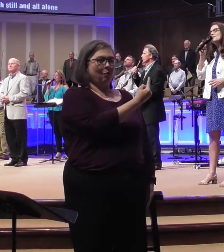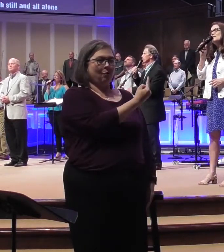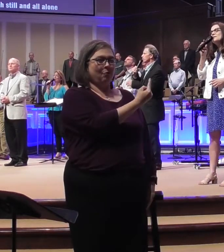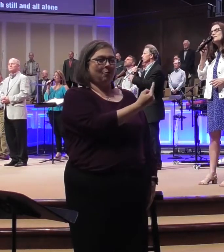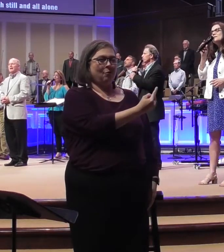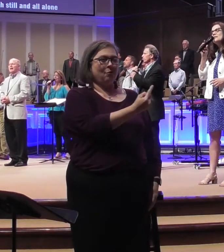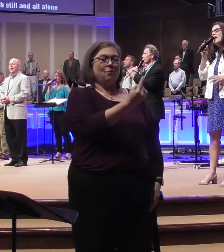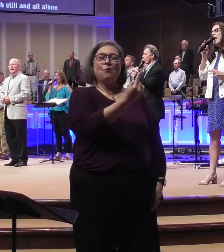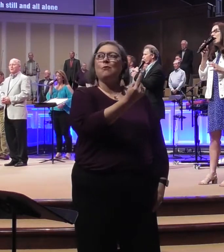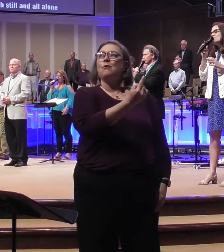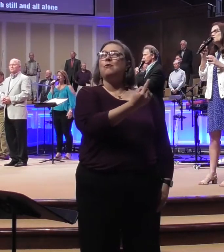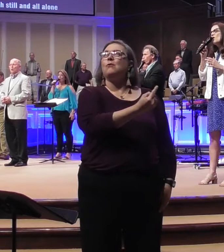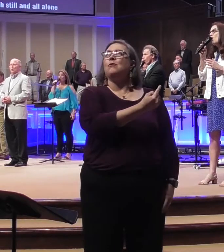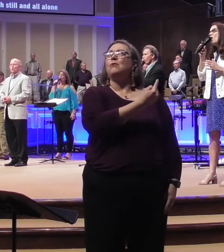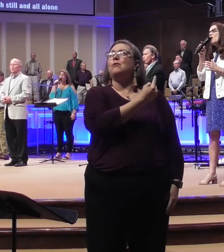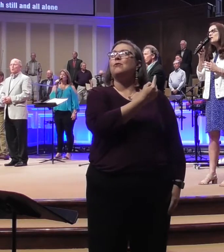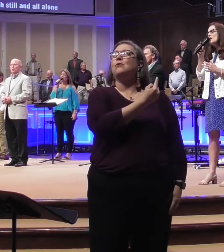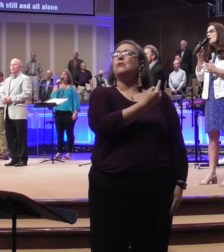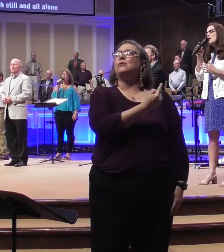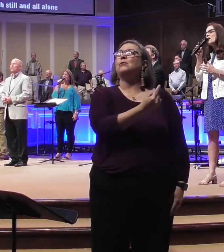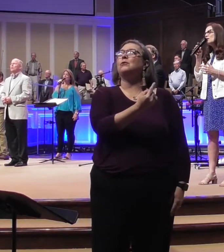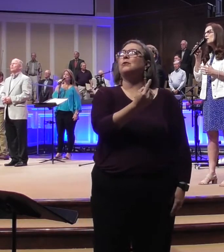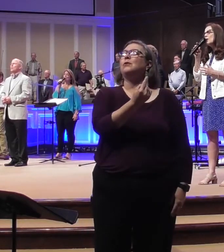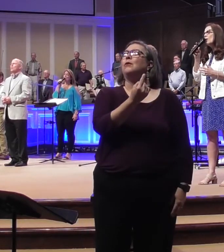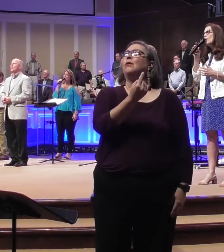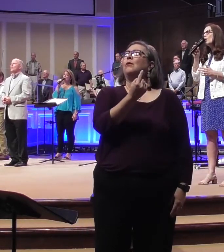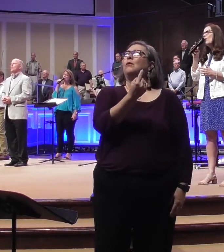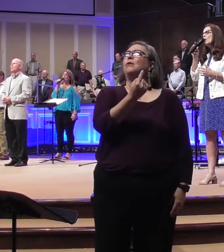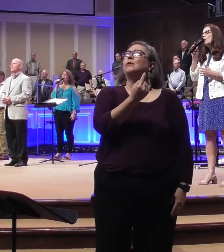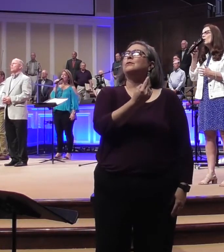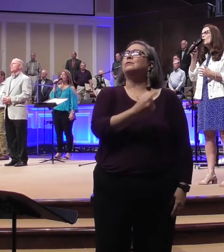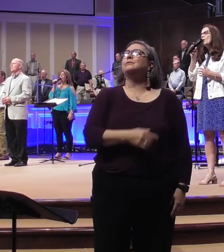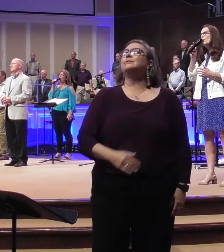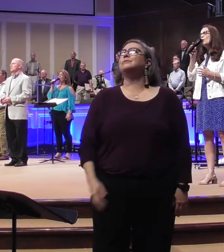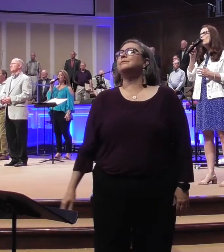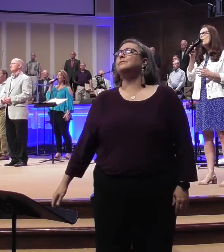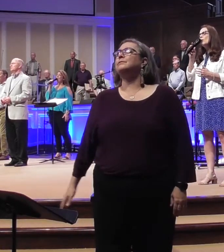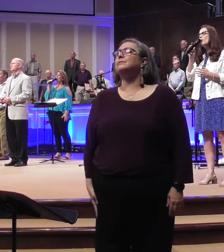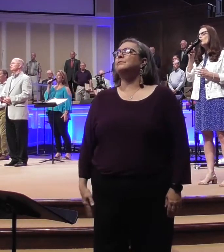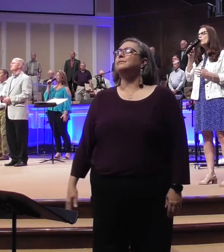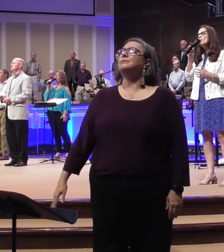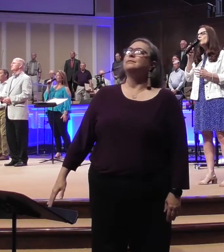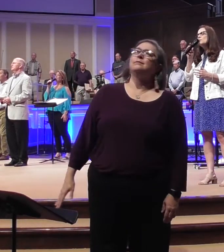still and all alone.